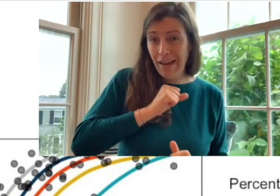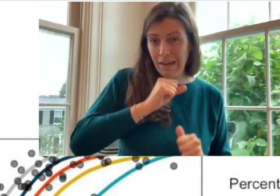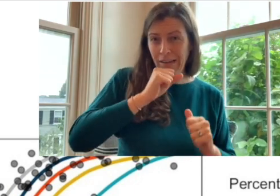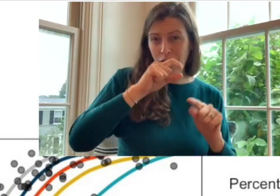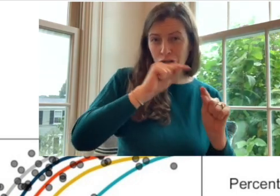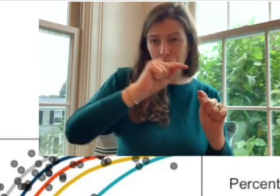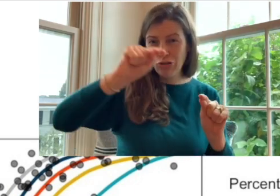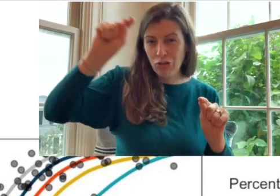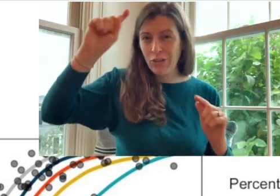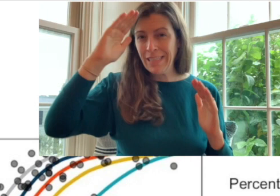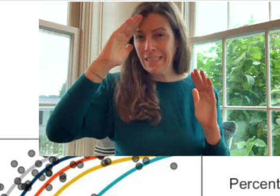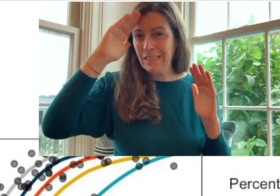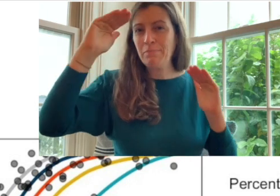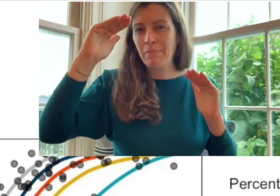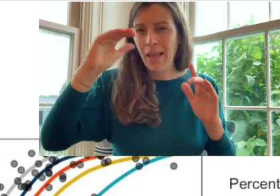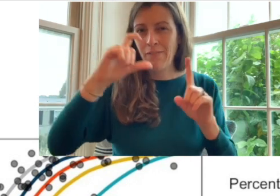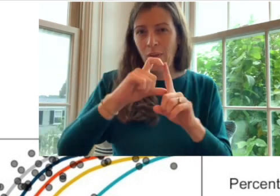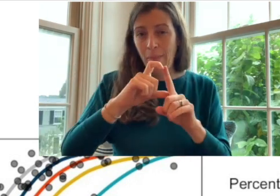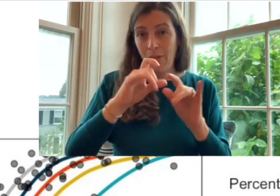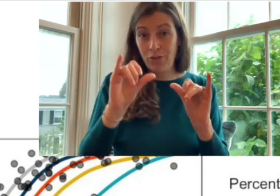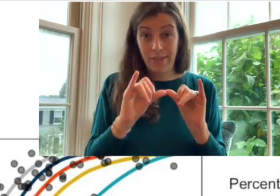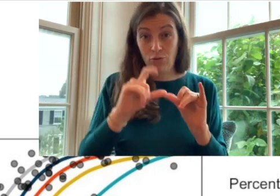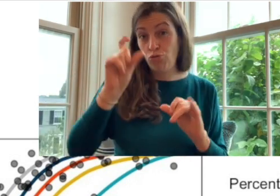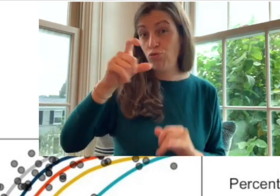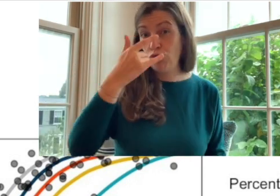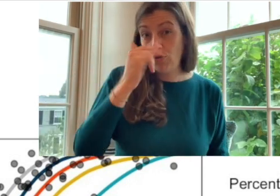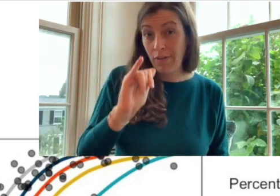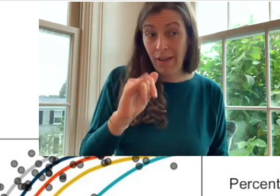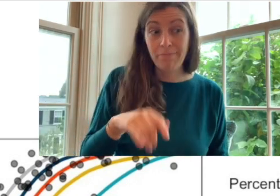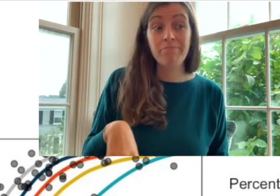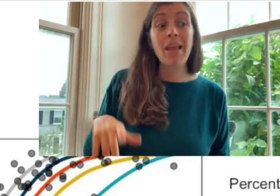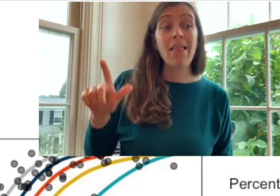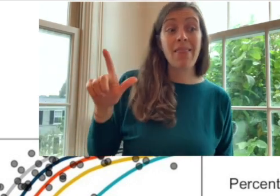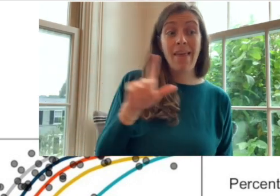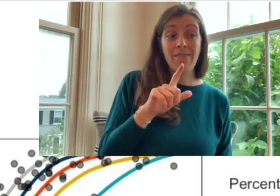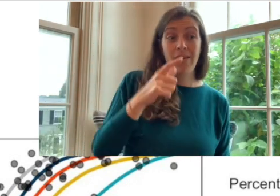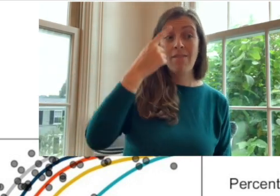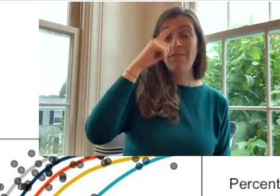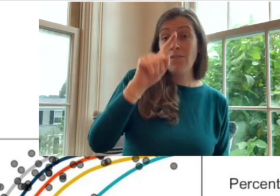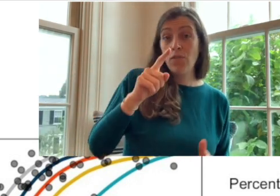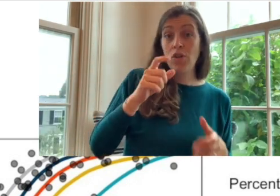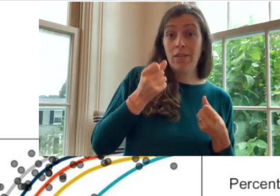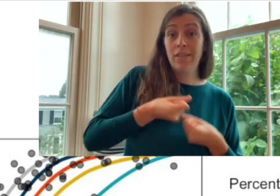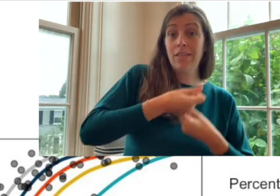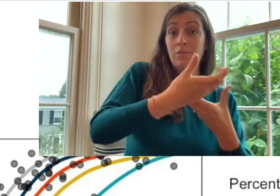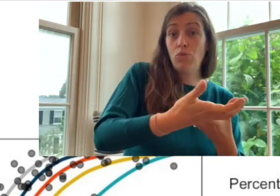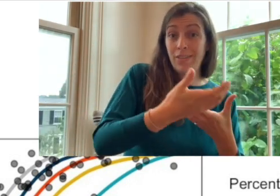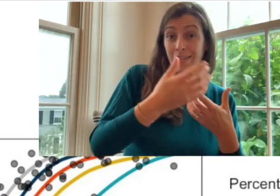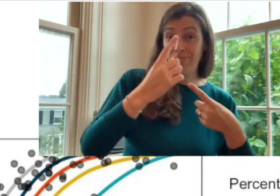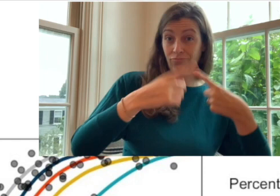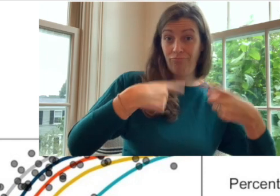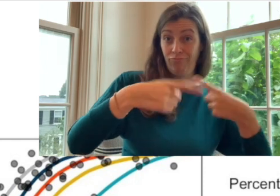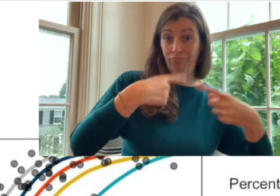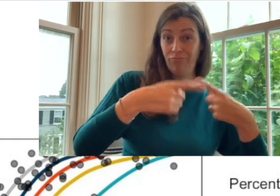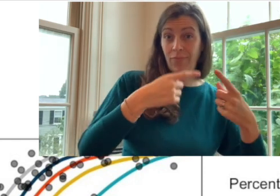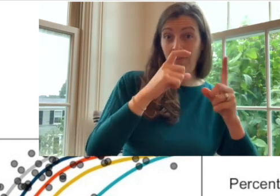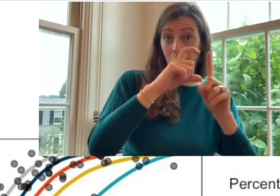age milestones are for vocabulary size at each age. On the left you can see expressive